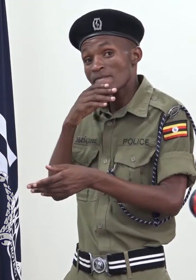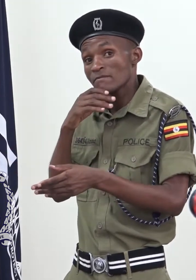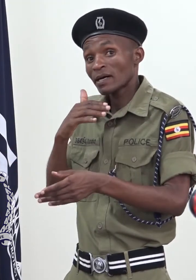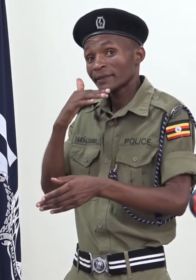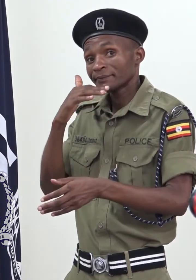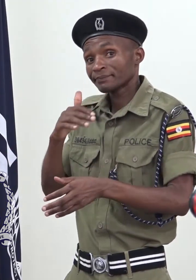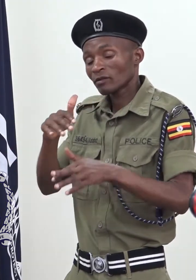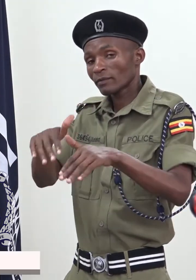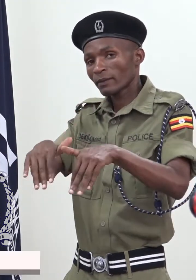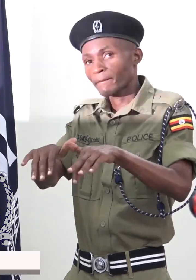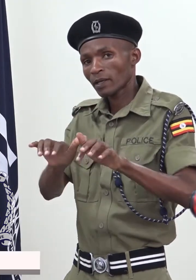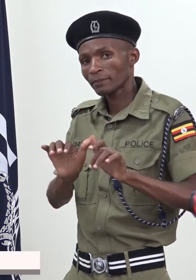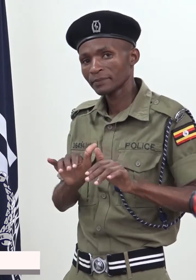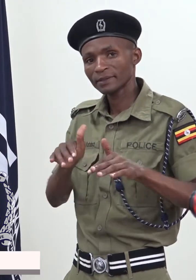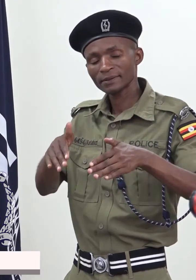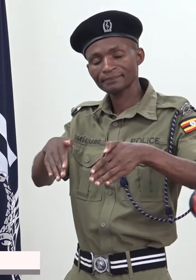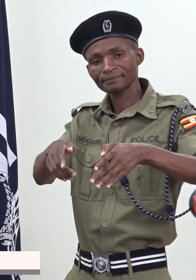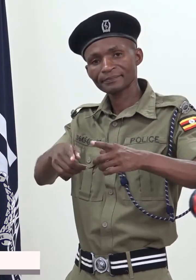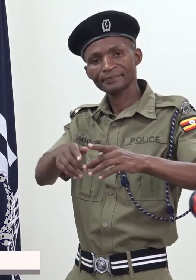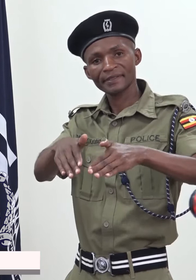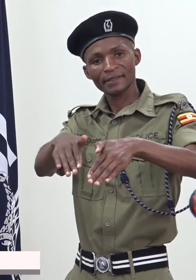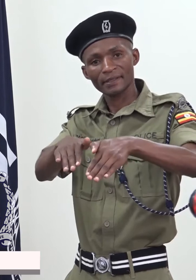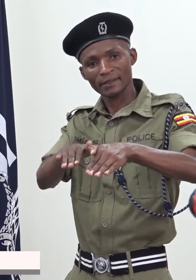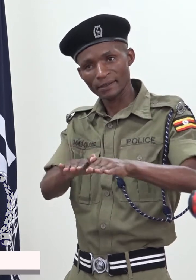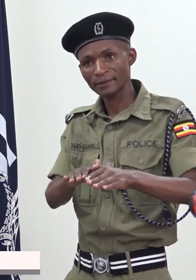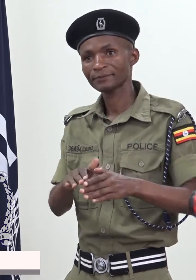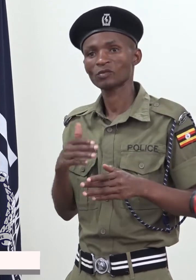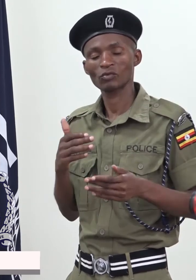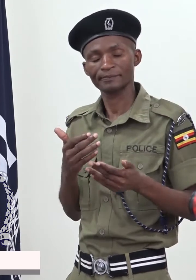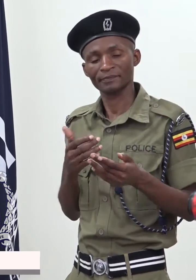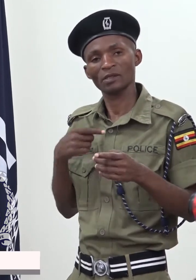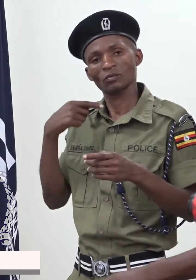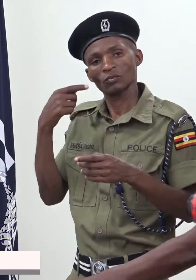Olanya. We continue to wait for the arrival of the body,